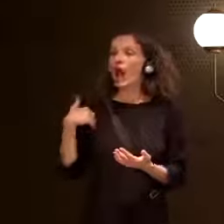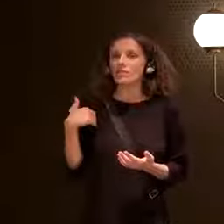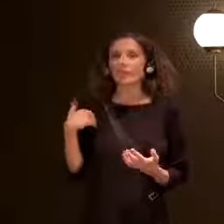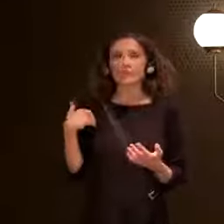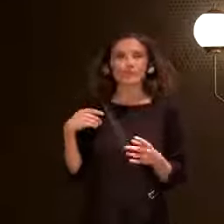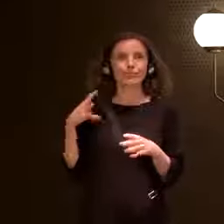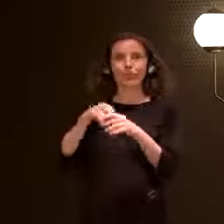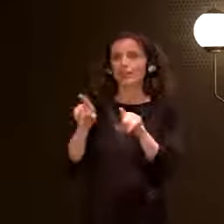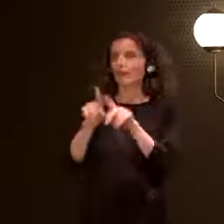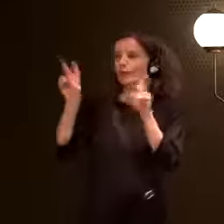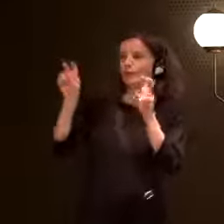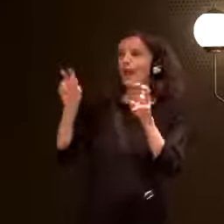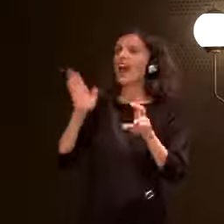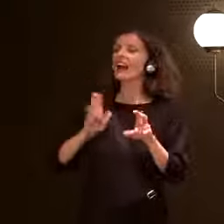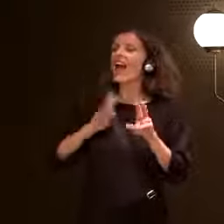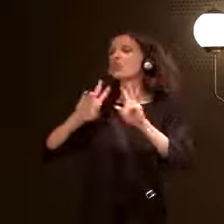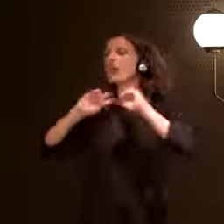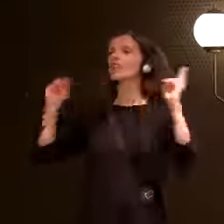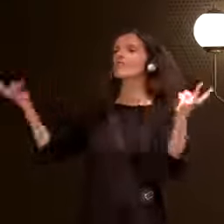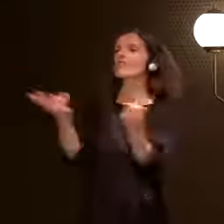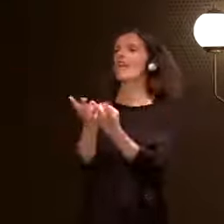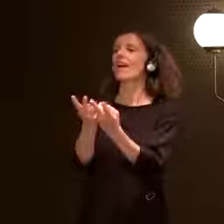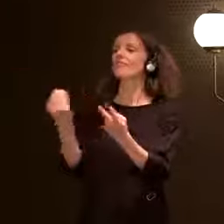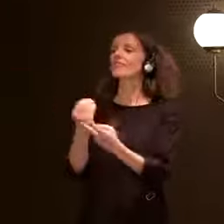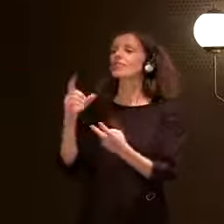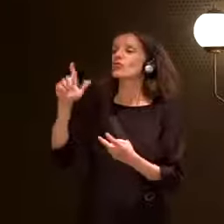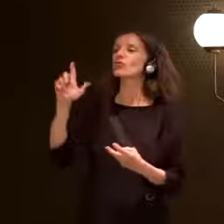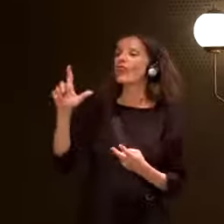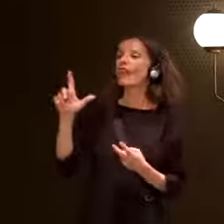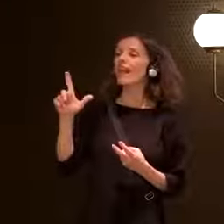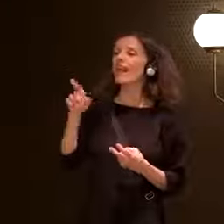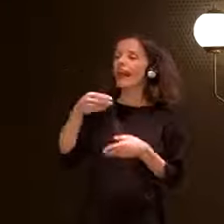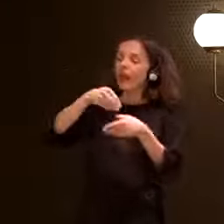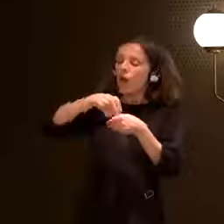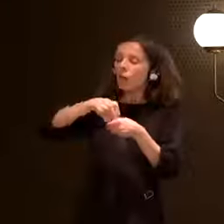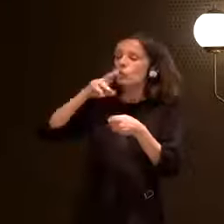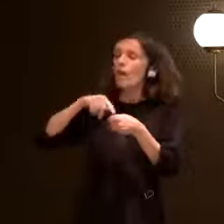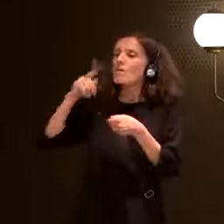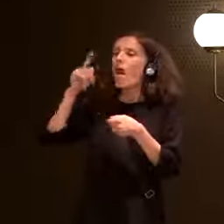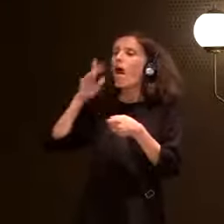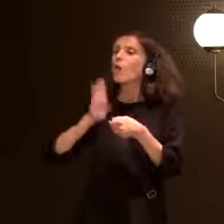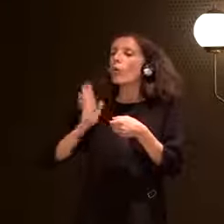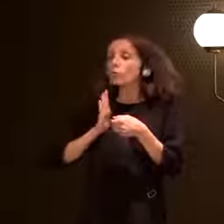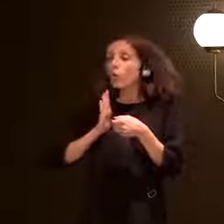very difficult to implement into second language teaching.